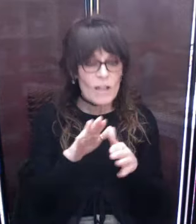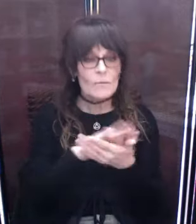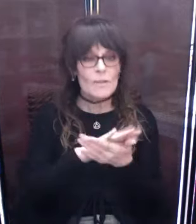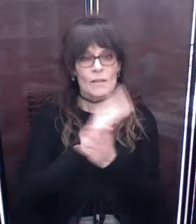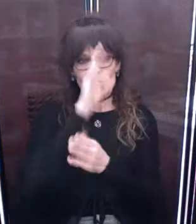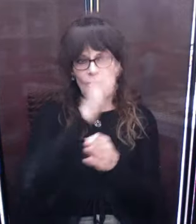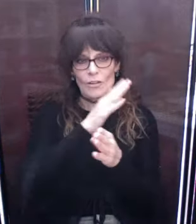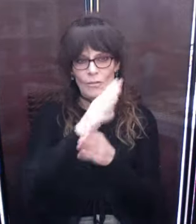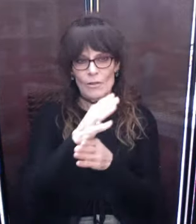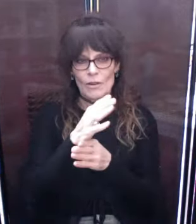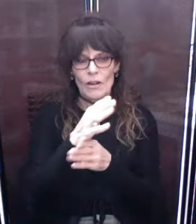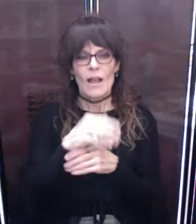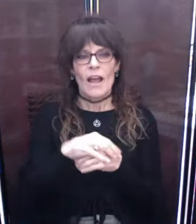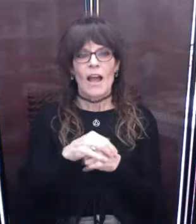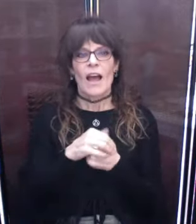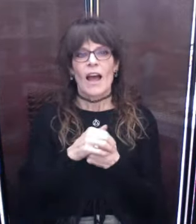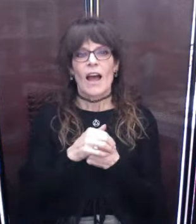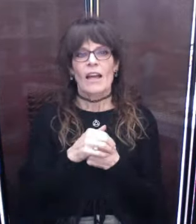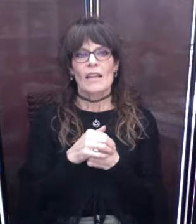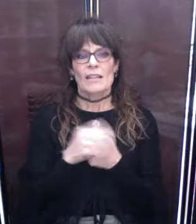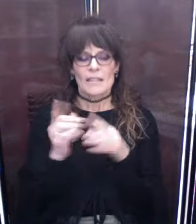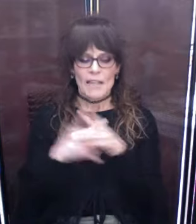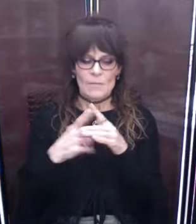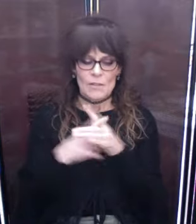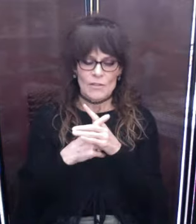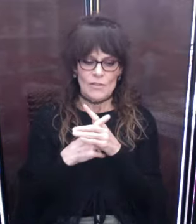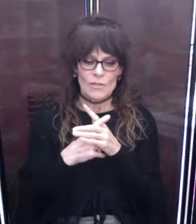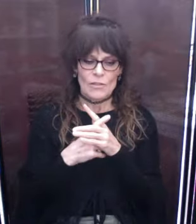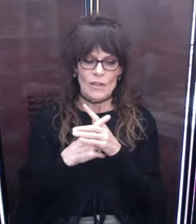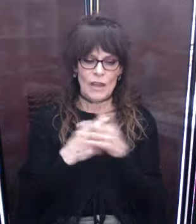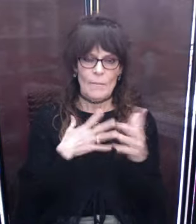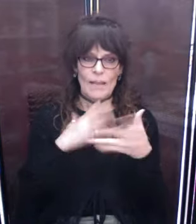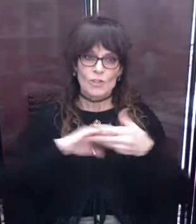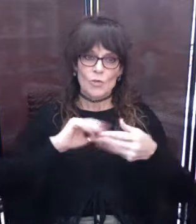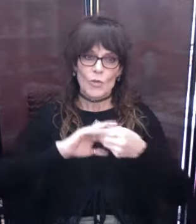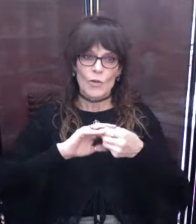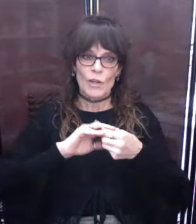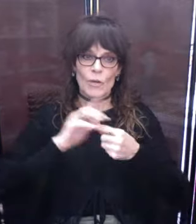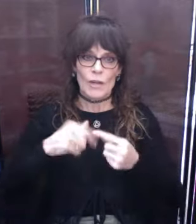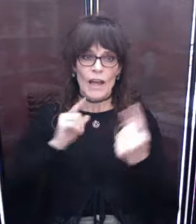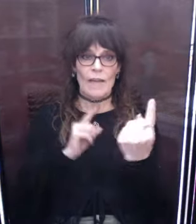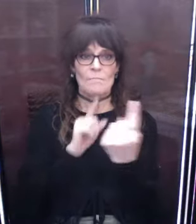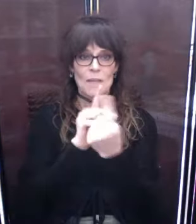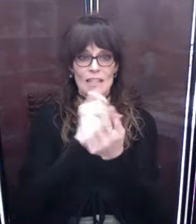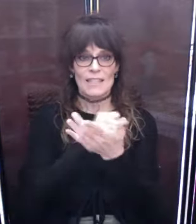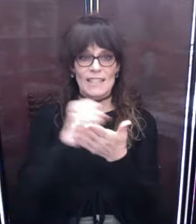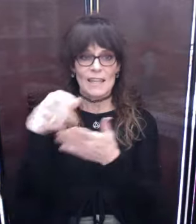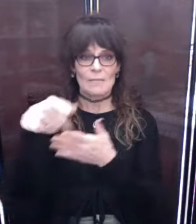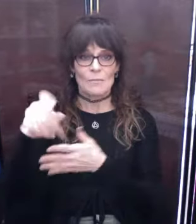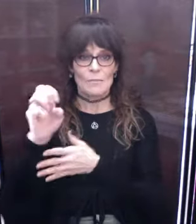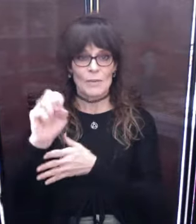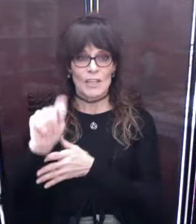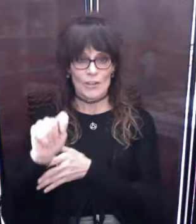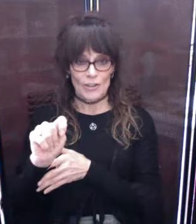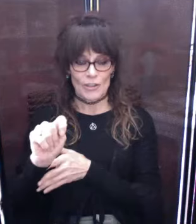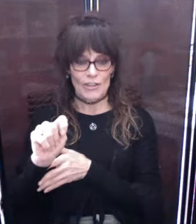my story when I had that conversation with St. Peter. That's it. Walked into my first AA meeting.